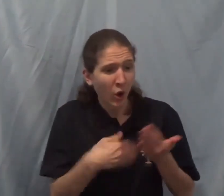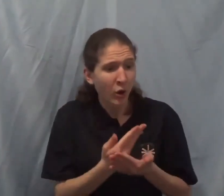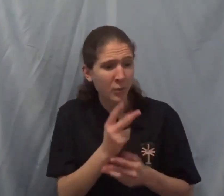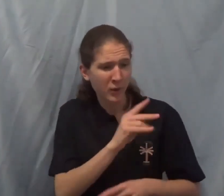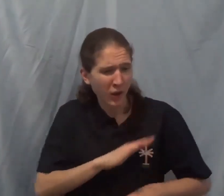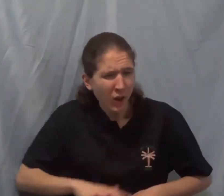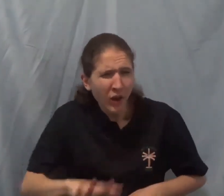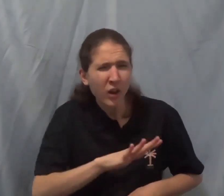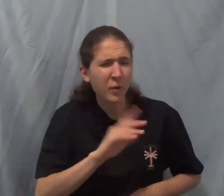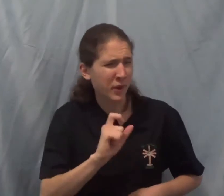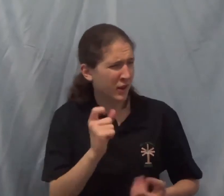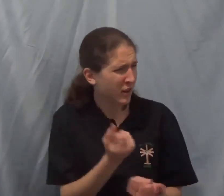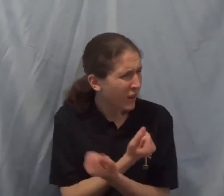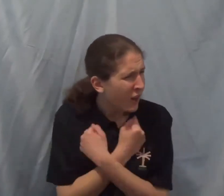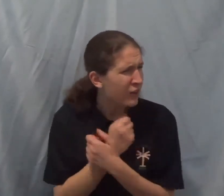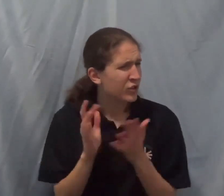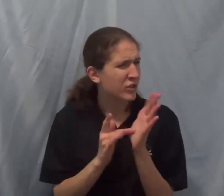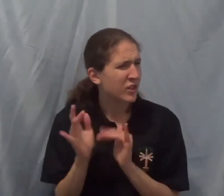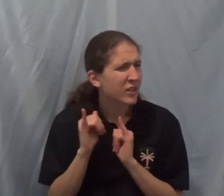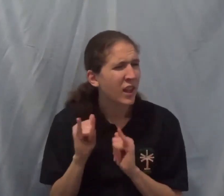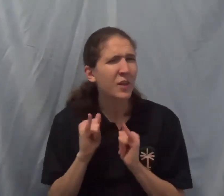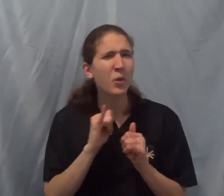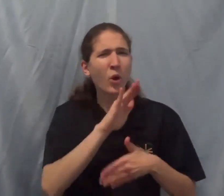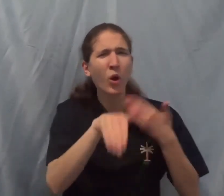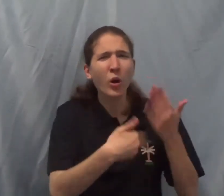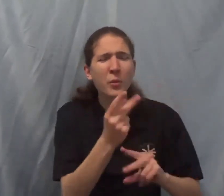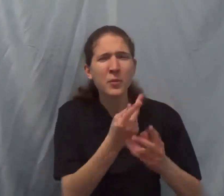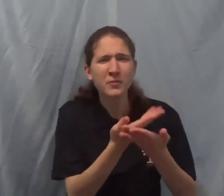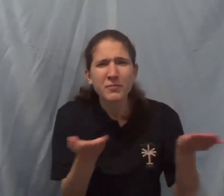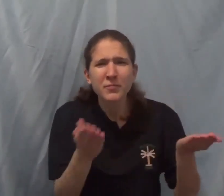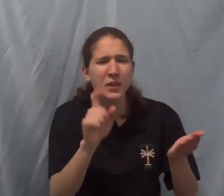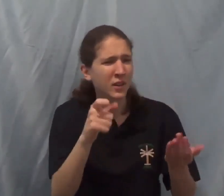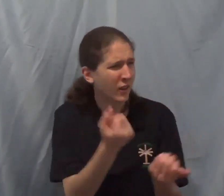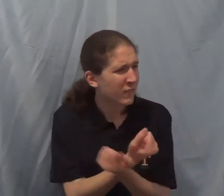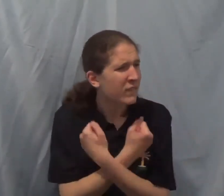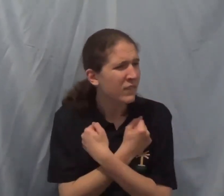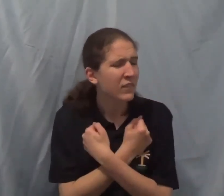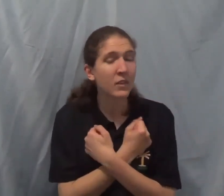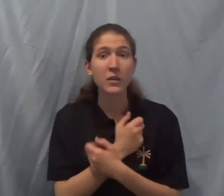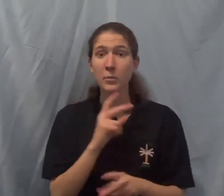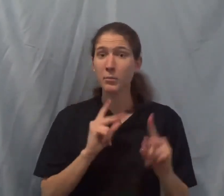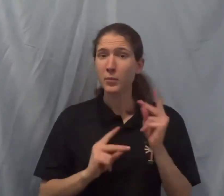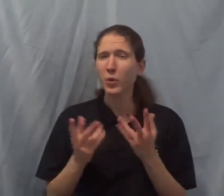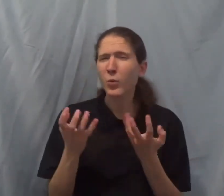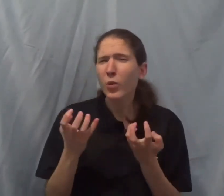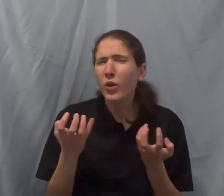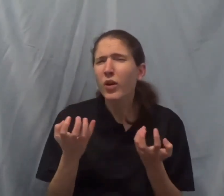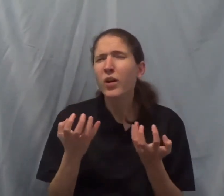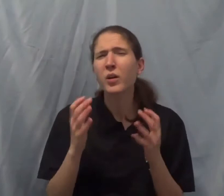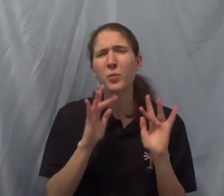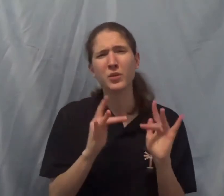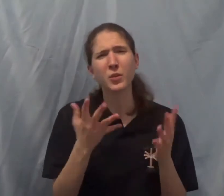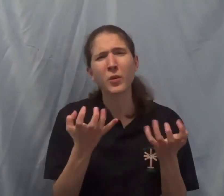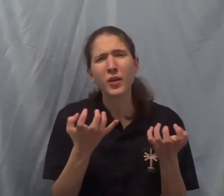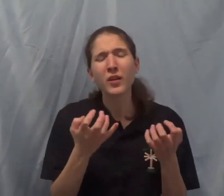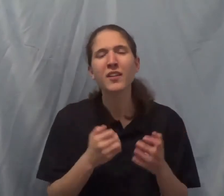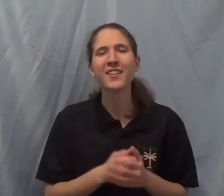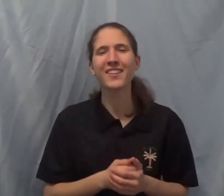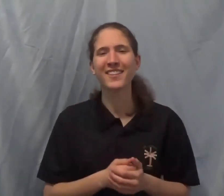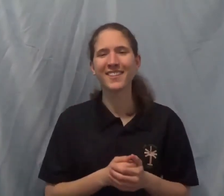humanity. People are looking for that mercy. Not to give you another commercial break, but I've shared with you in the past that I'm afraid